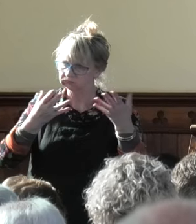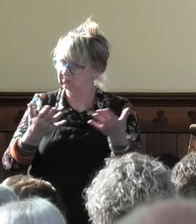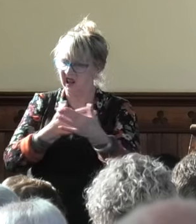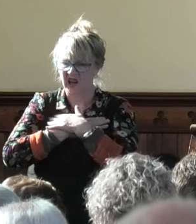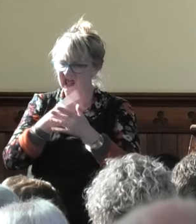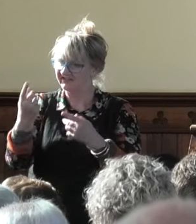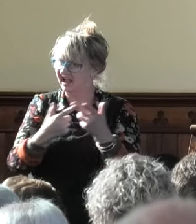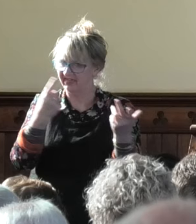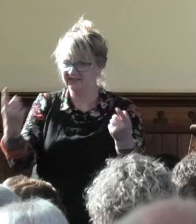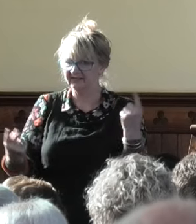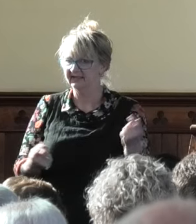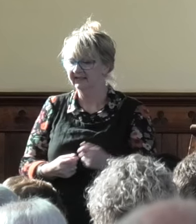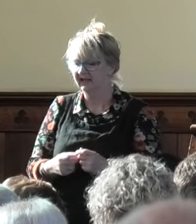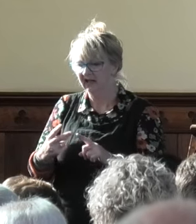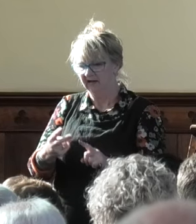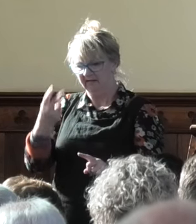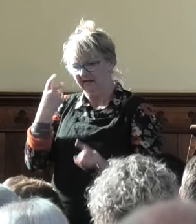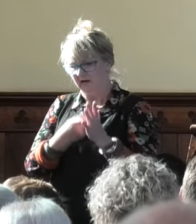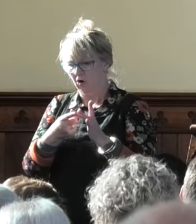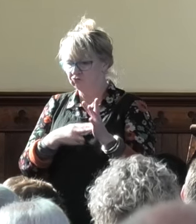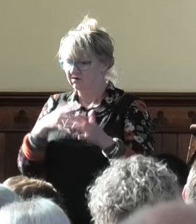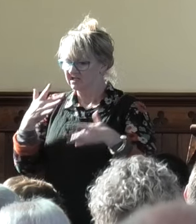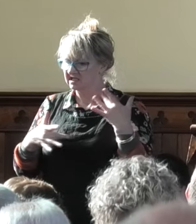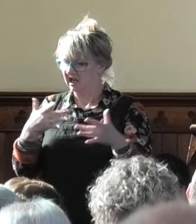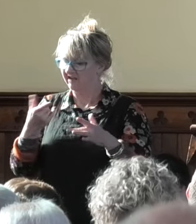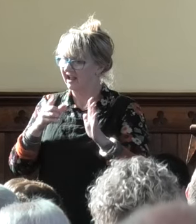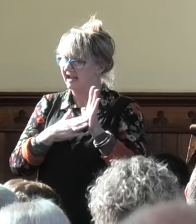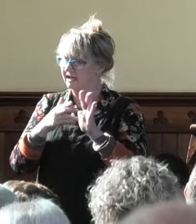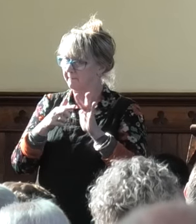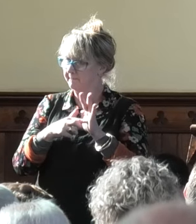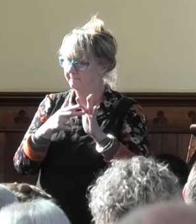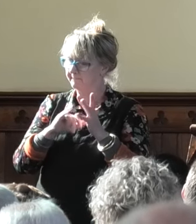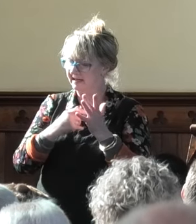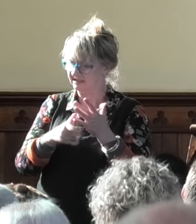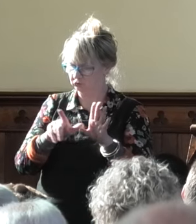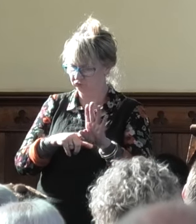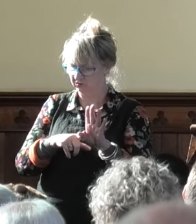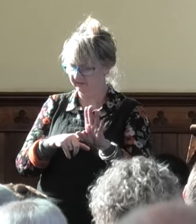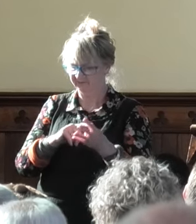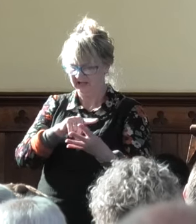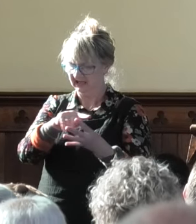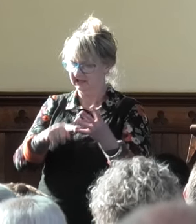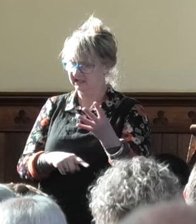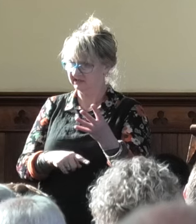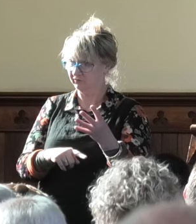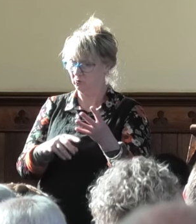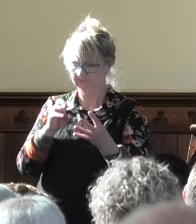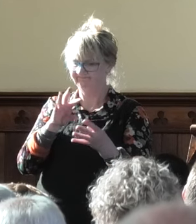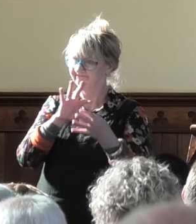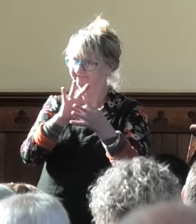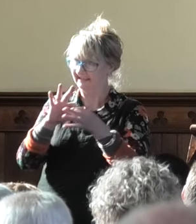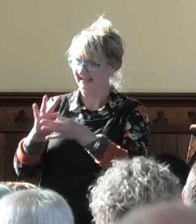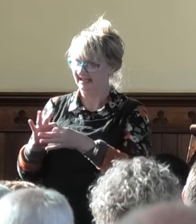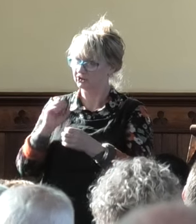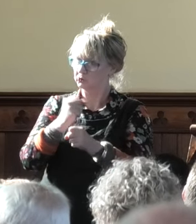And as I've reflected on Rinska's life and ministry, particularly in the years that I've known her, there are four elements of the gospel that were fundamental to